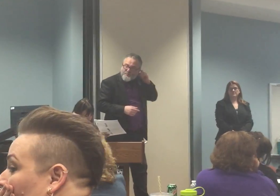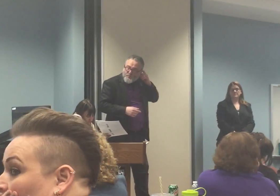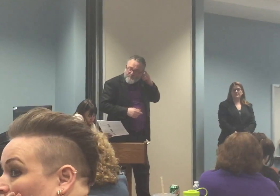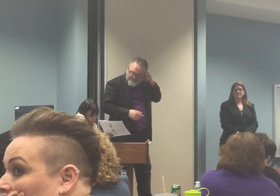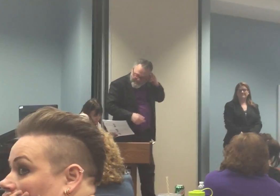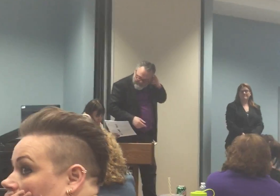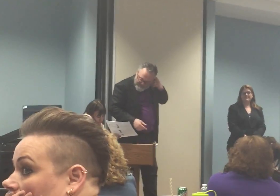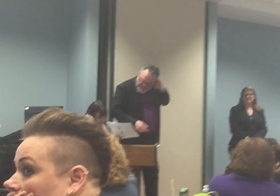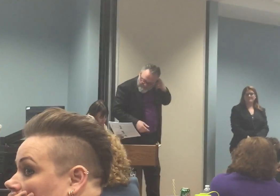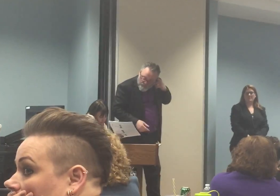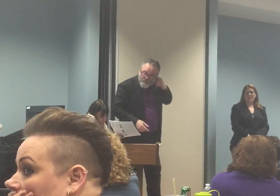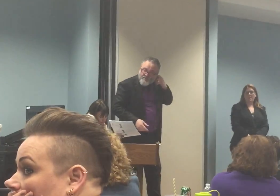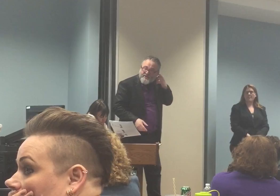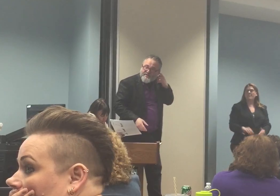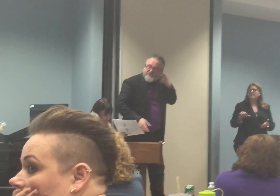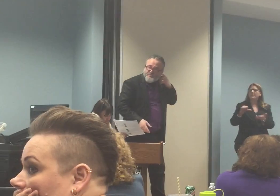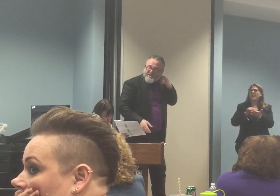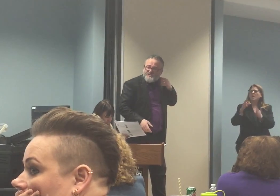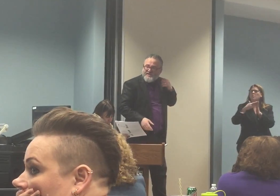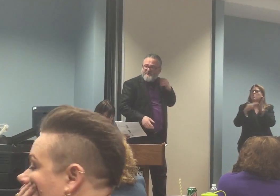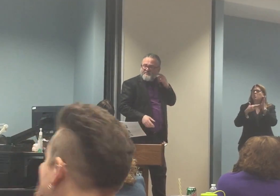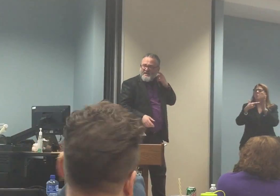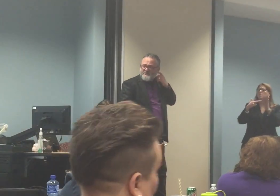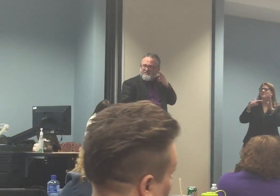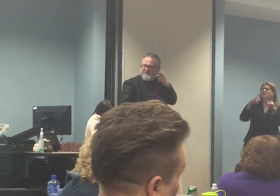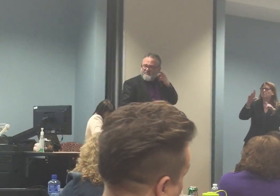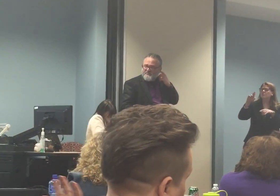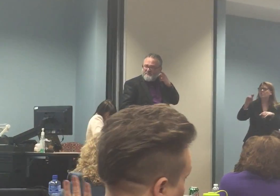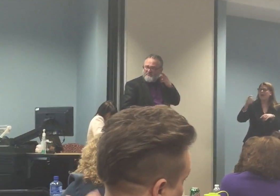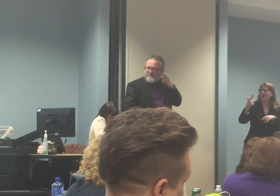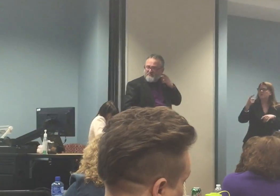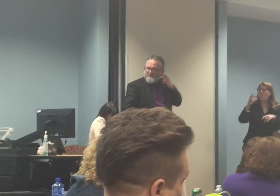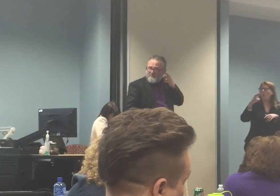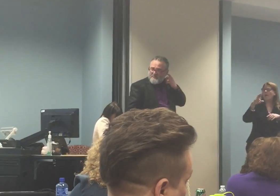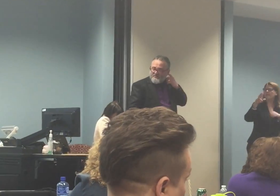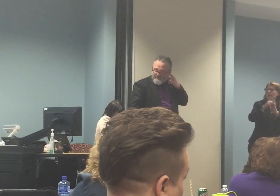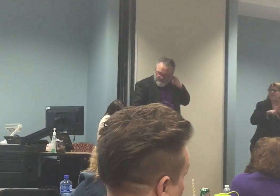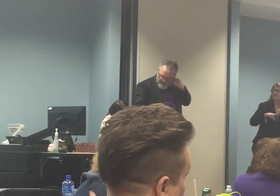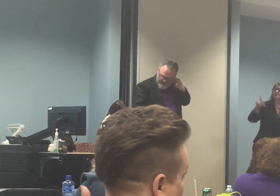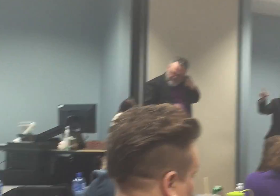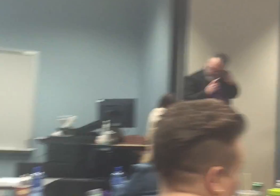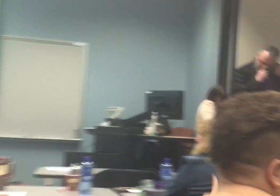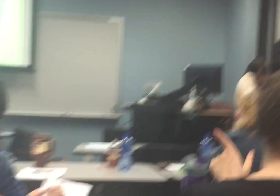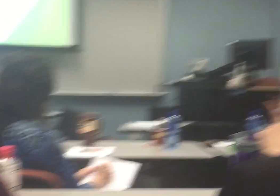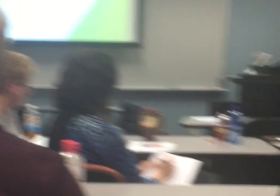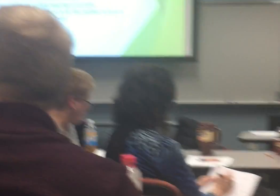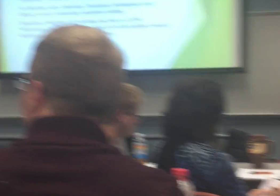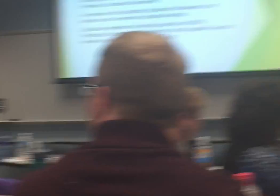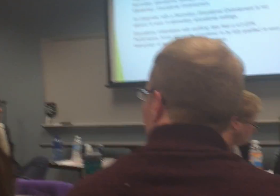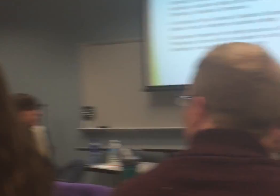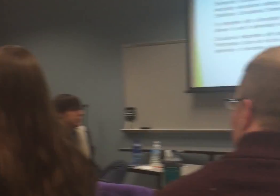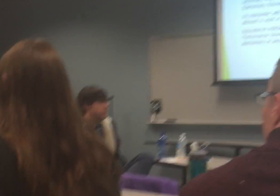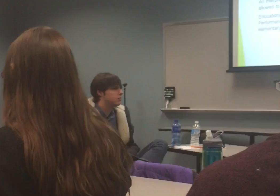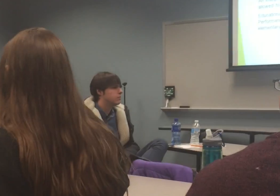You talking about the rule, page 9 of the rule and regulations, or page 9 of the policy? Page 9 of the rules and regulations, Rule